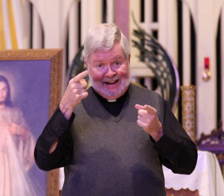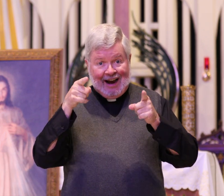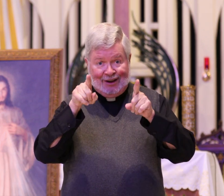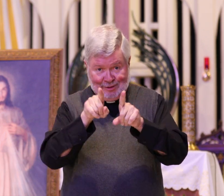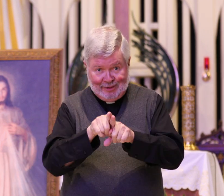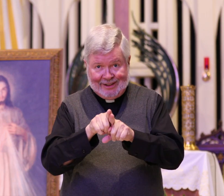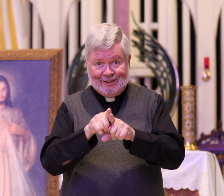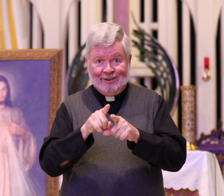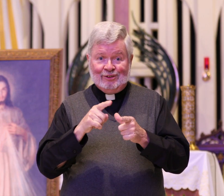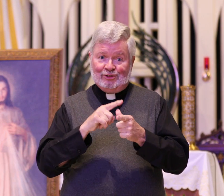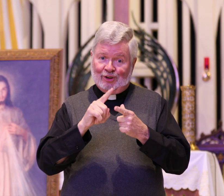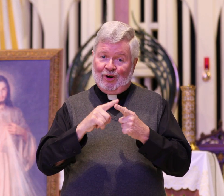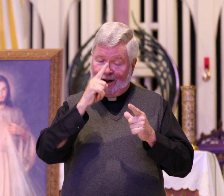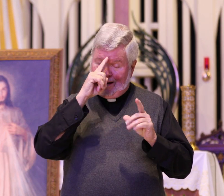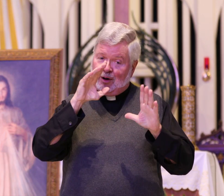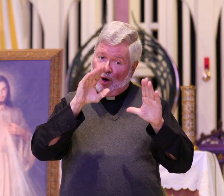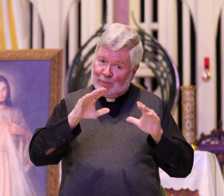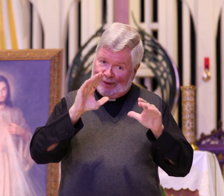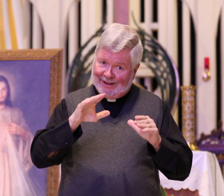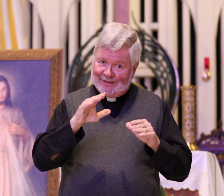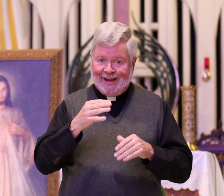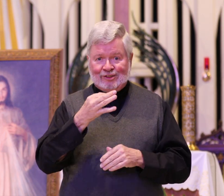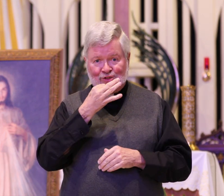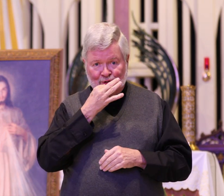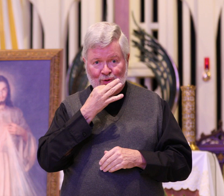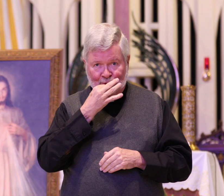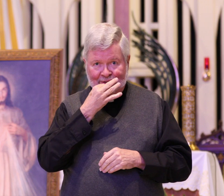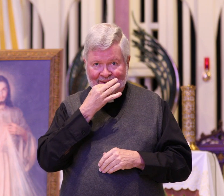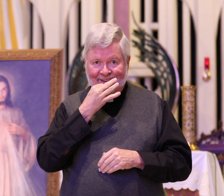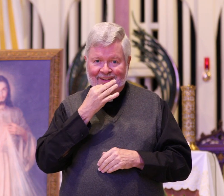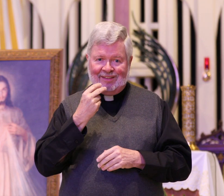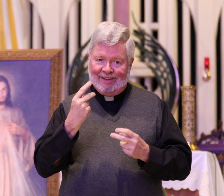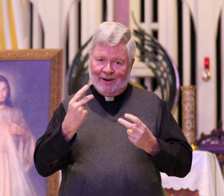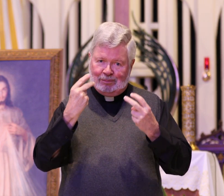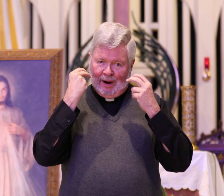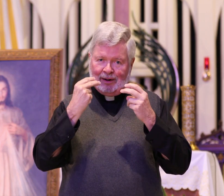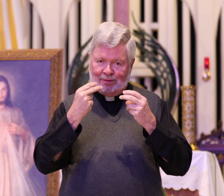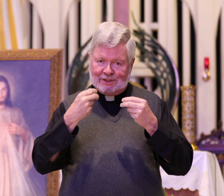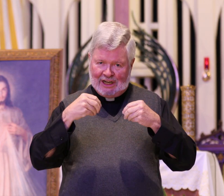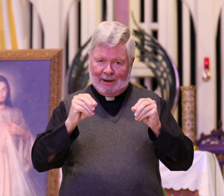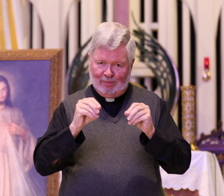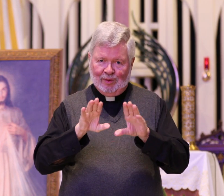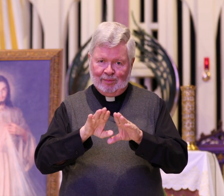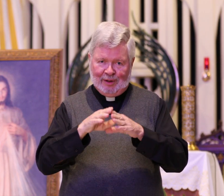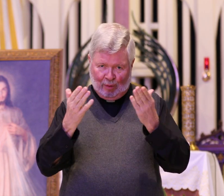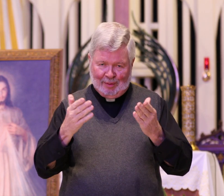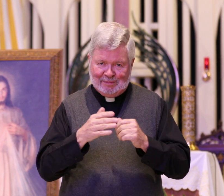I agree, so I'm hoping that soon the barber shop will be open.